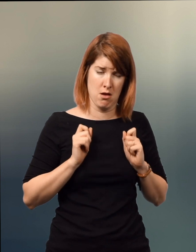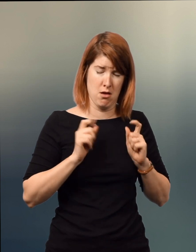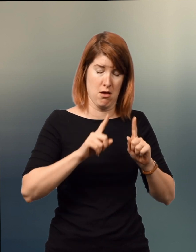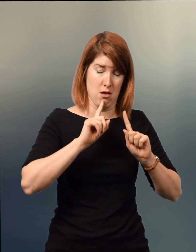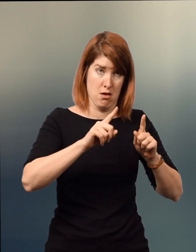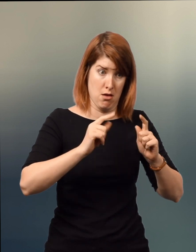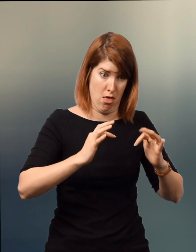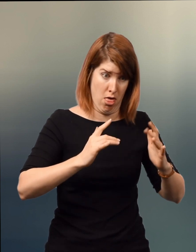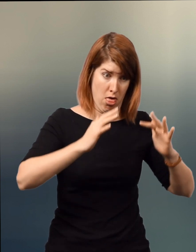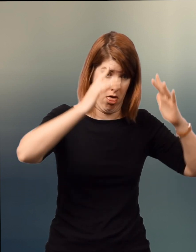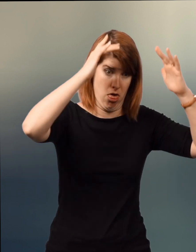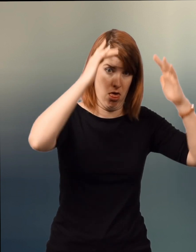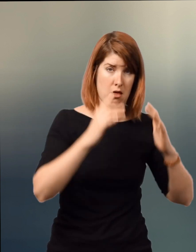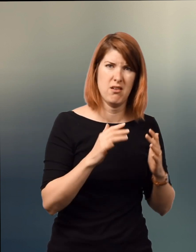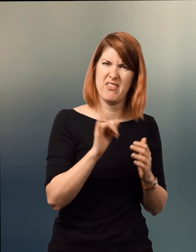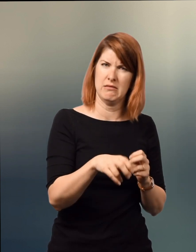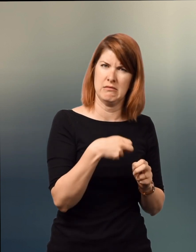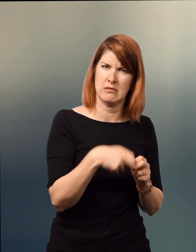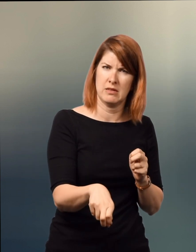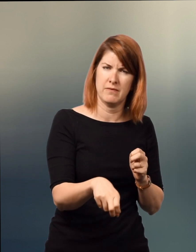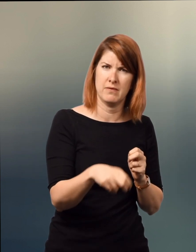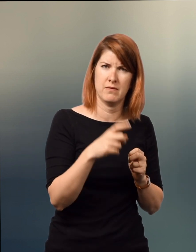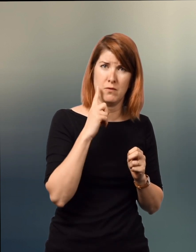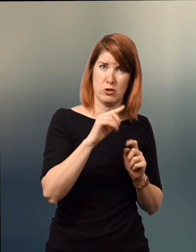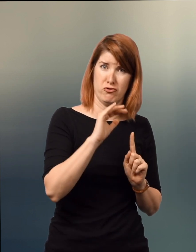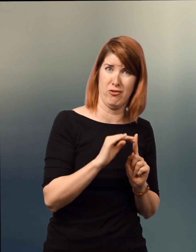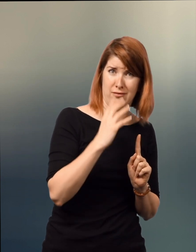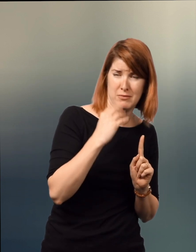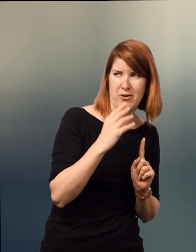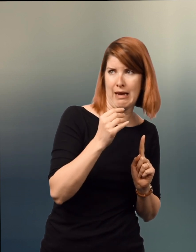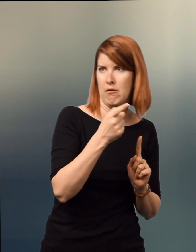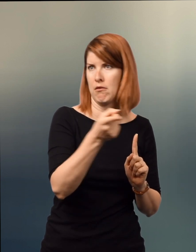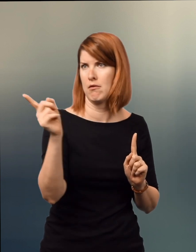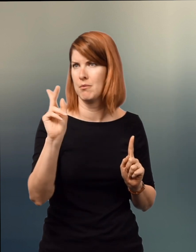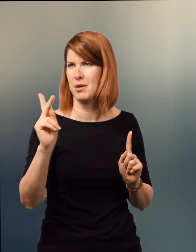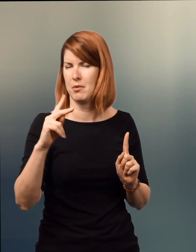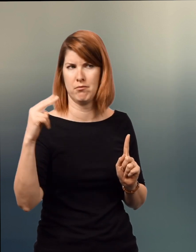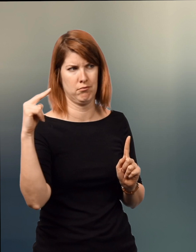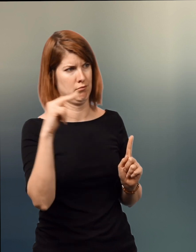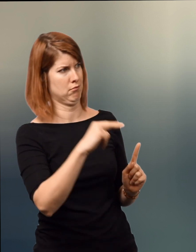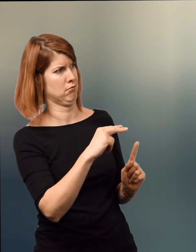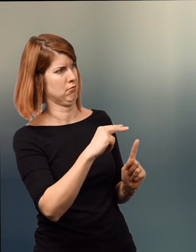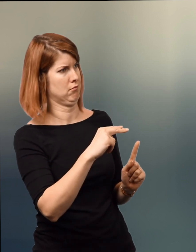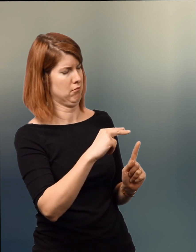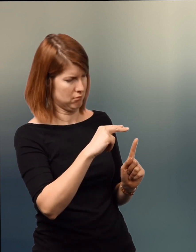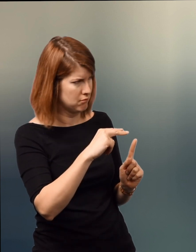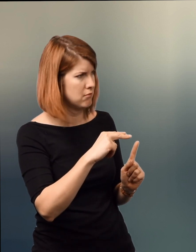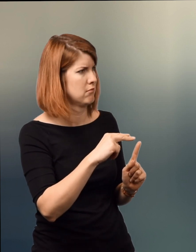major overreactions that are difficult and confusing to both the child and to those around them.